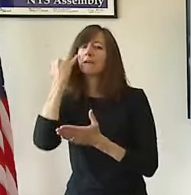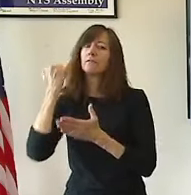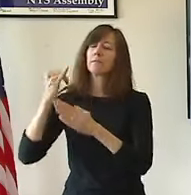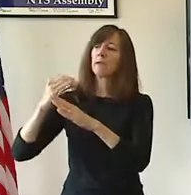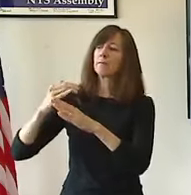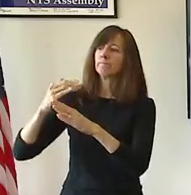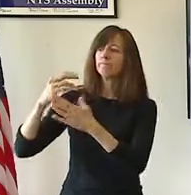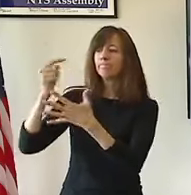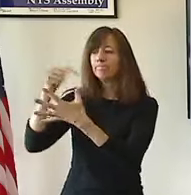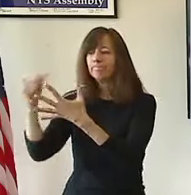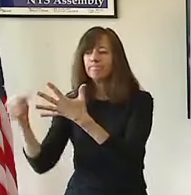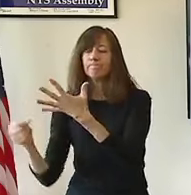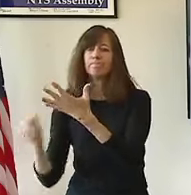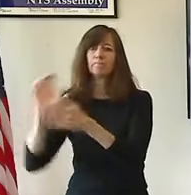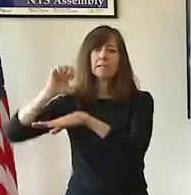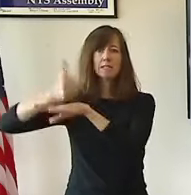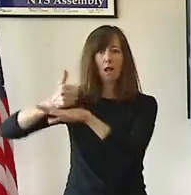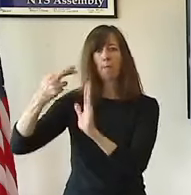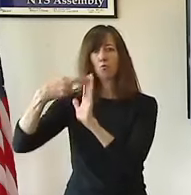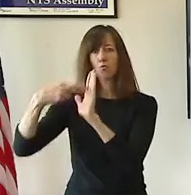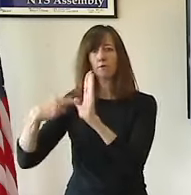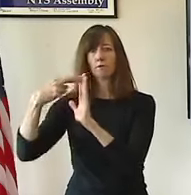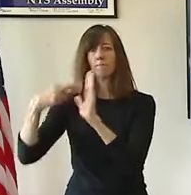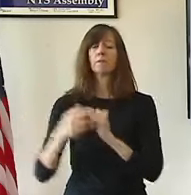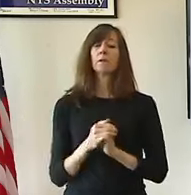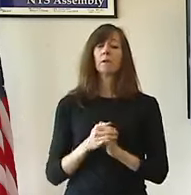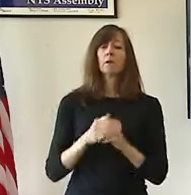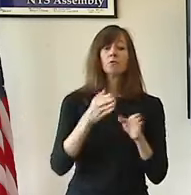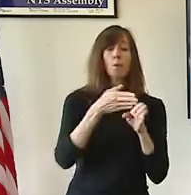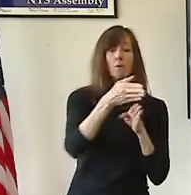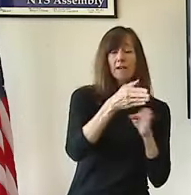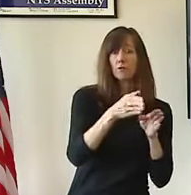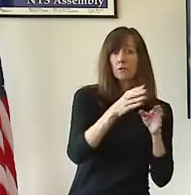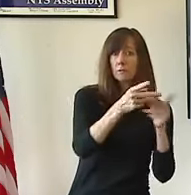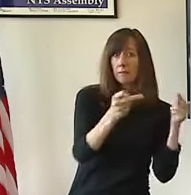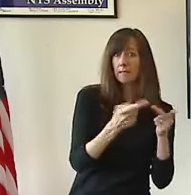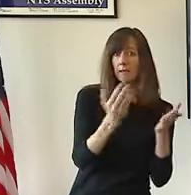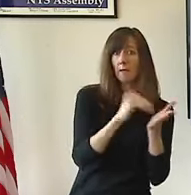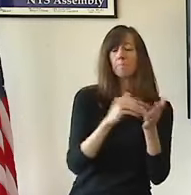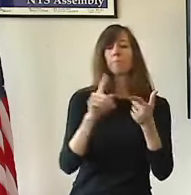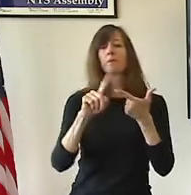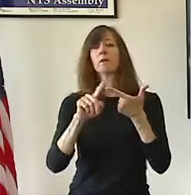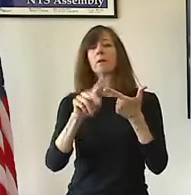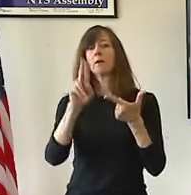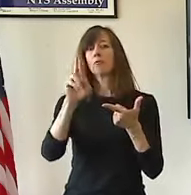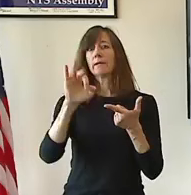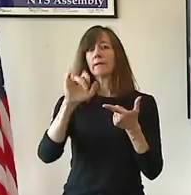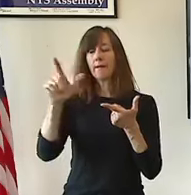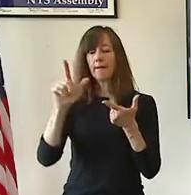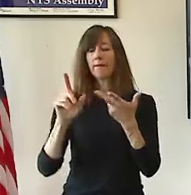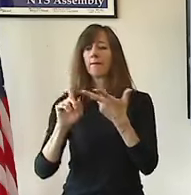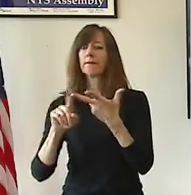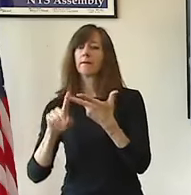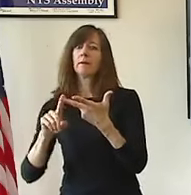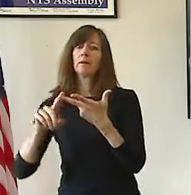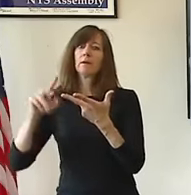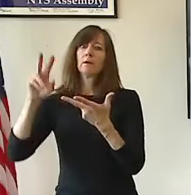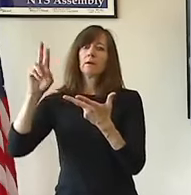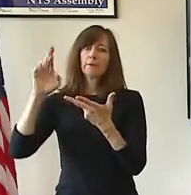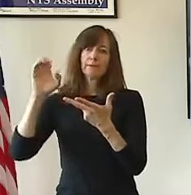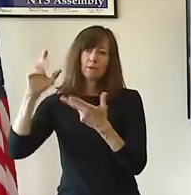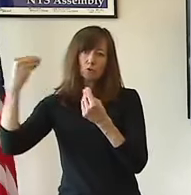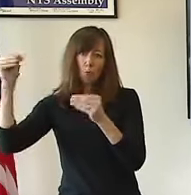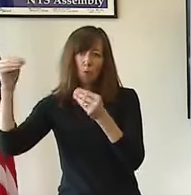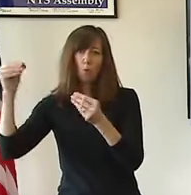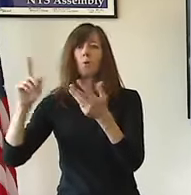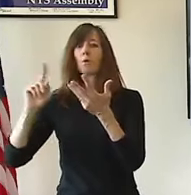safety precautions. So professional space, real estate offices, retail, vehicle sales and lease and